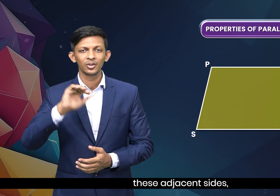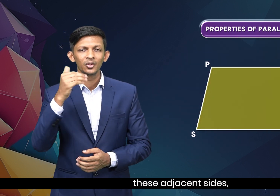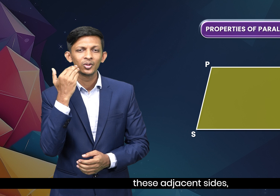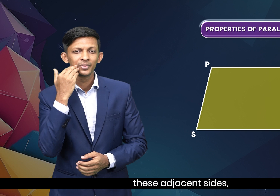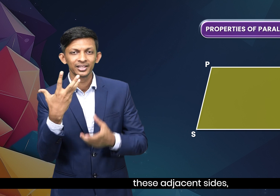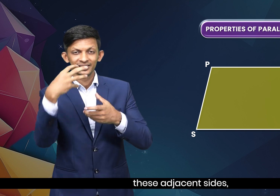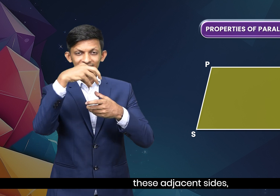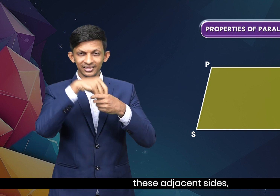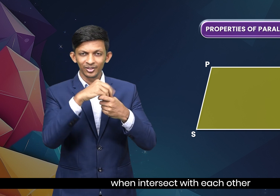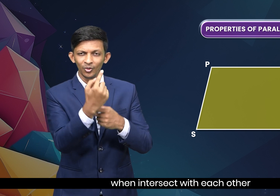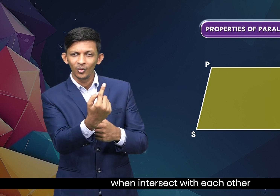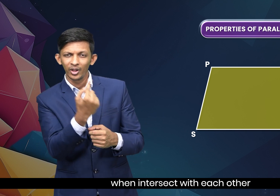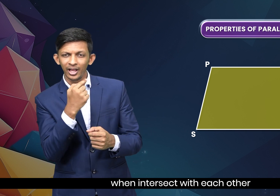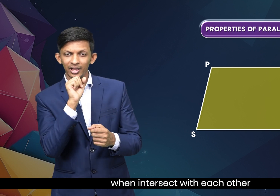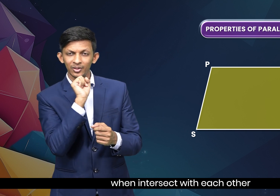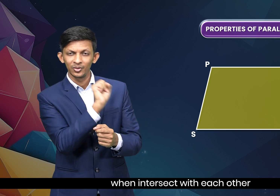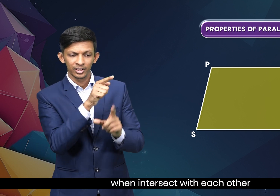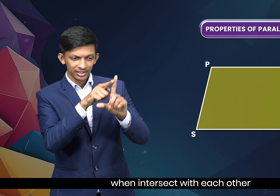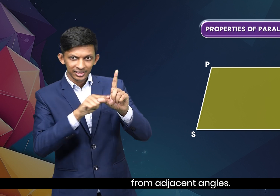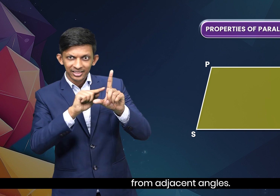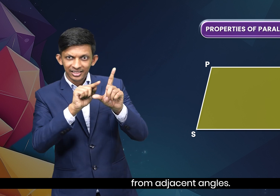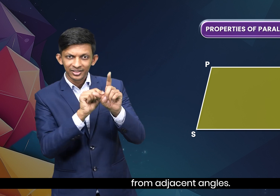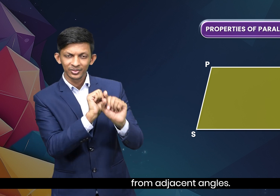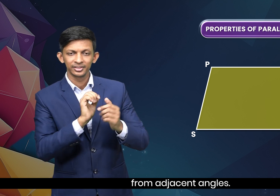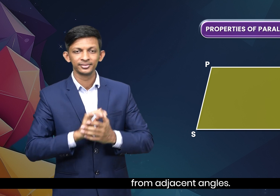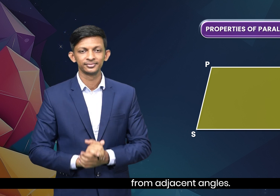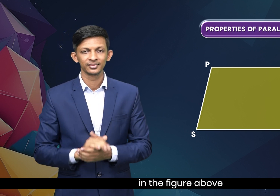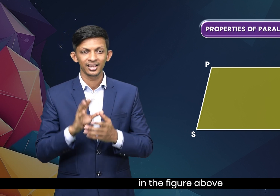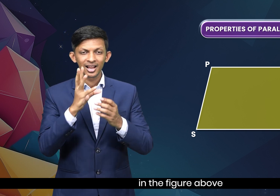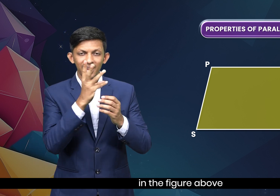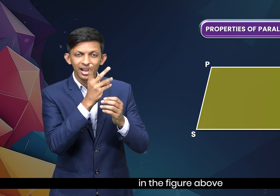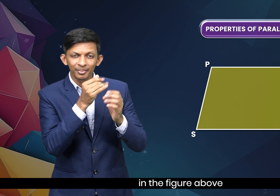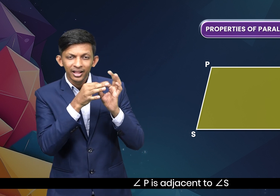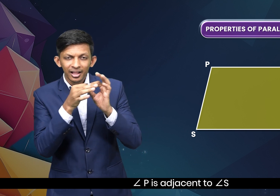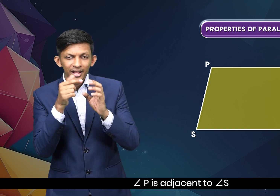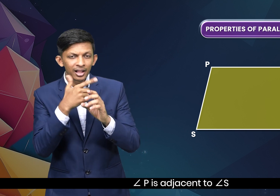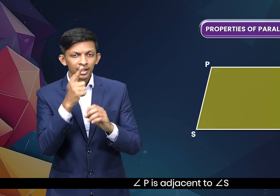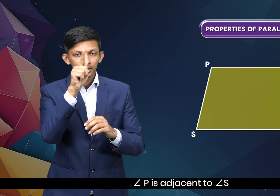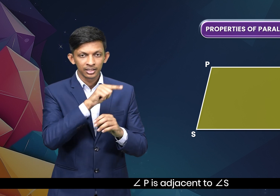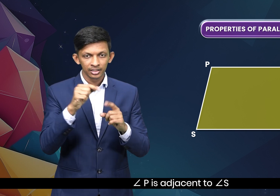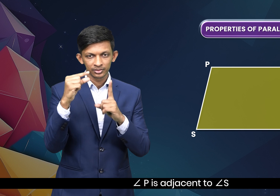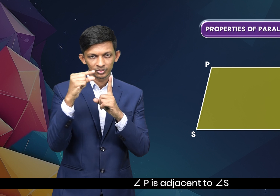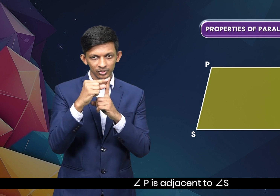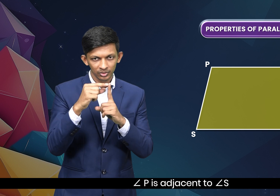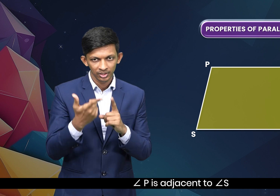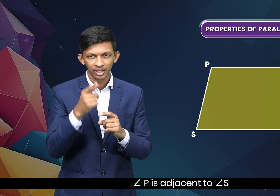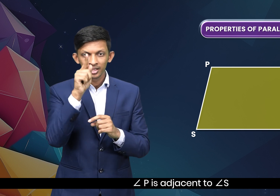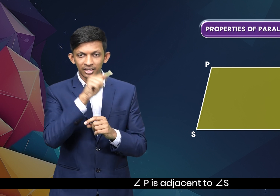These adjacent sides when intersect with each other from adjacent angles. In the figure above, angle P is adjacent